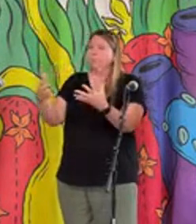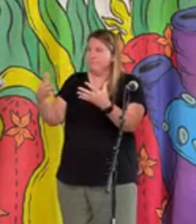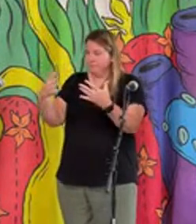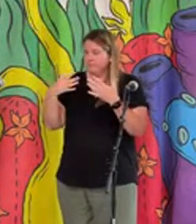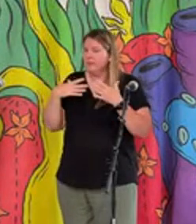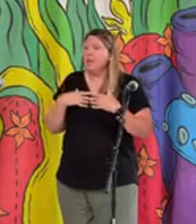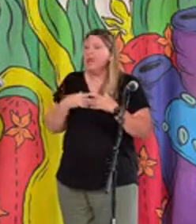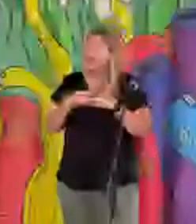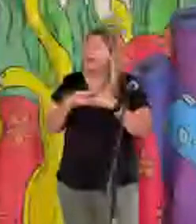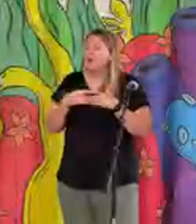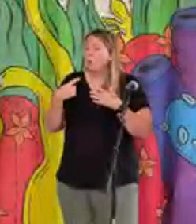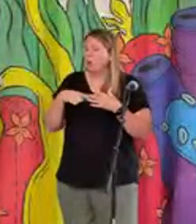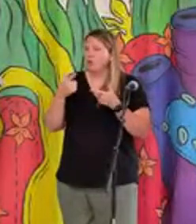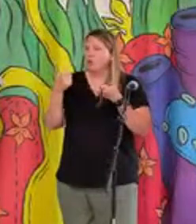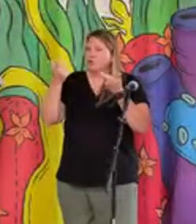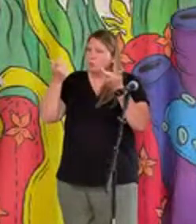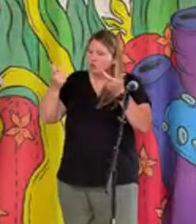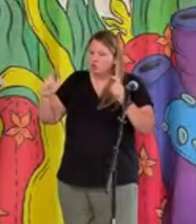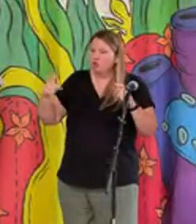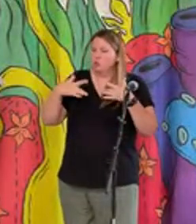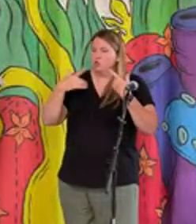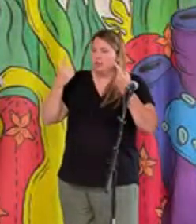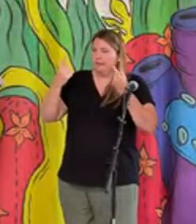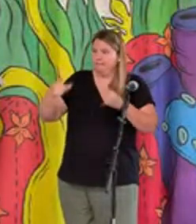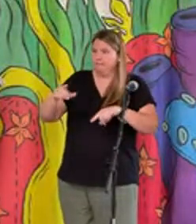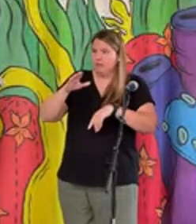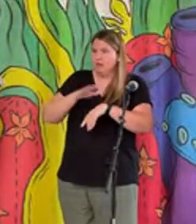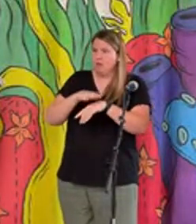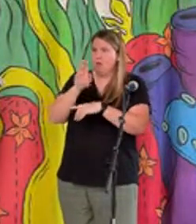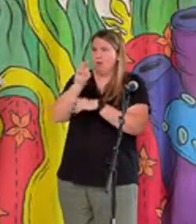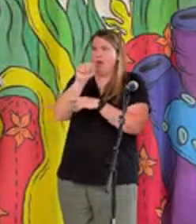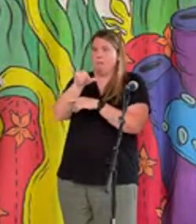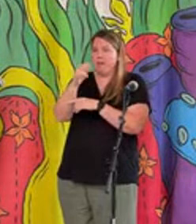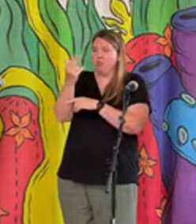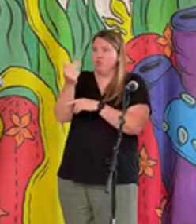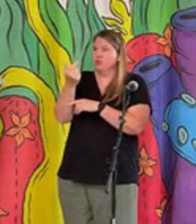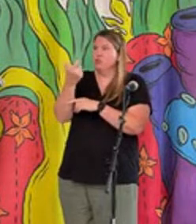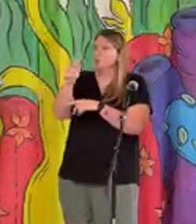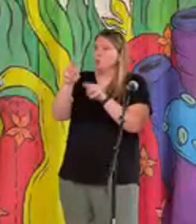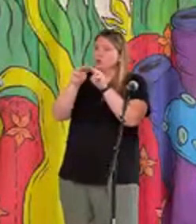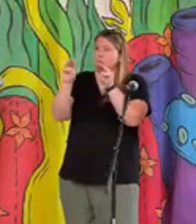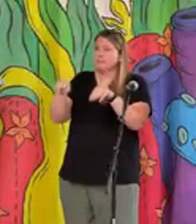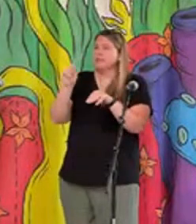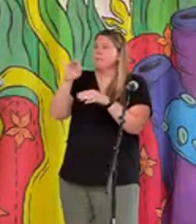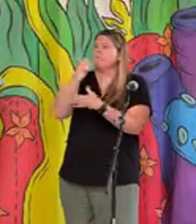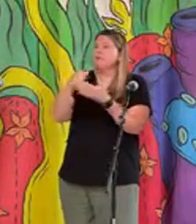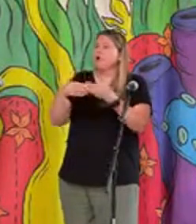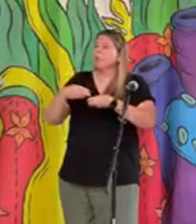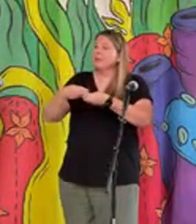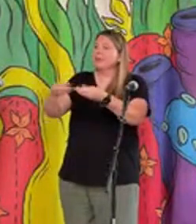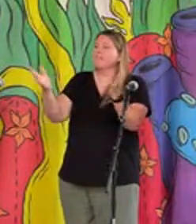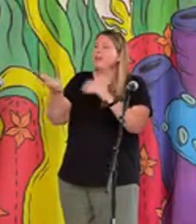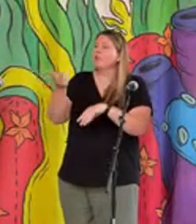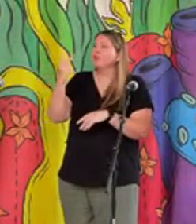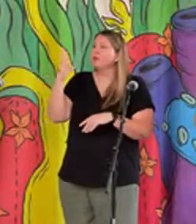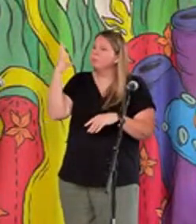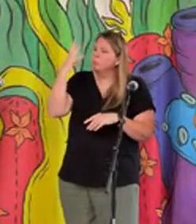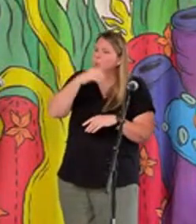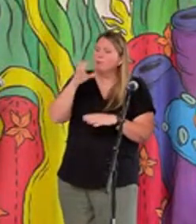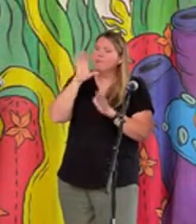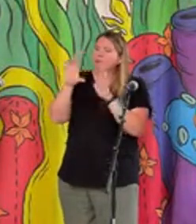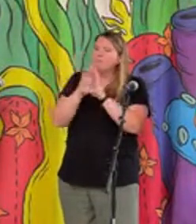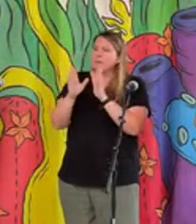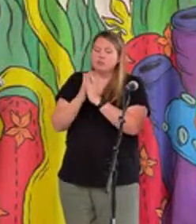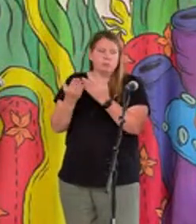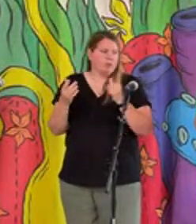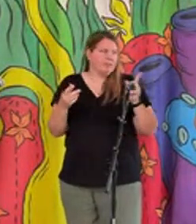big, big event at the Georgia Museum of Art on May 13th, giving out three beautiful picture books. This is one of them. This one